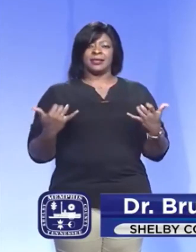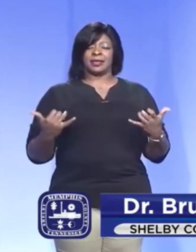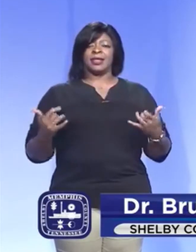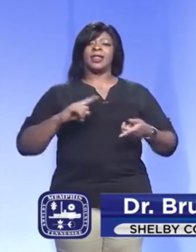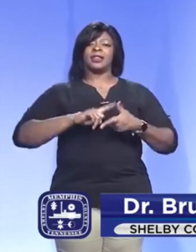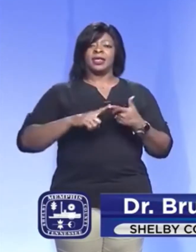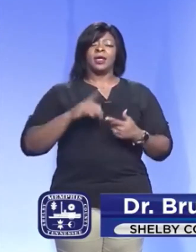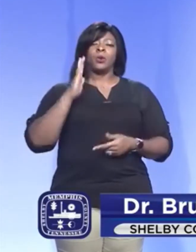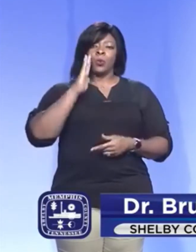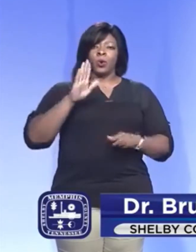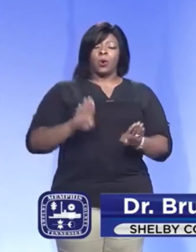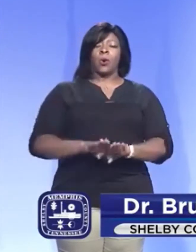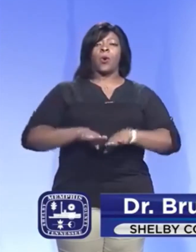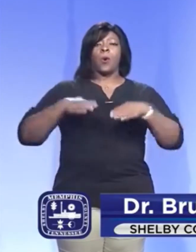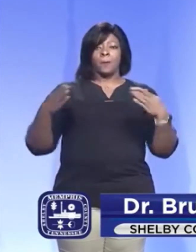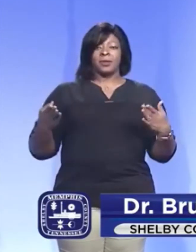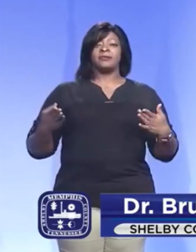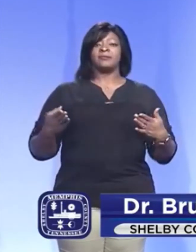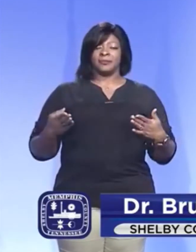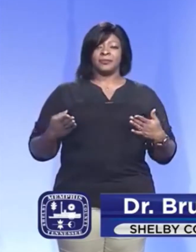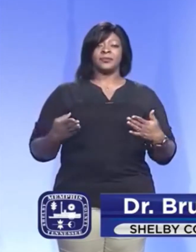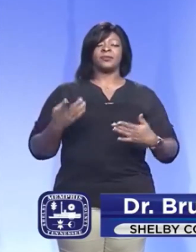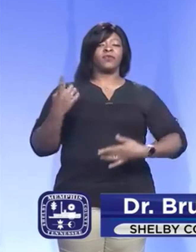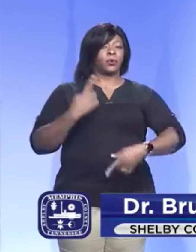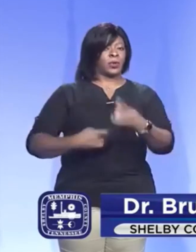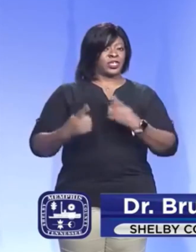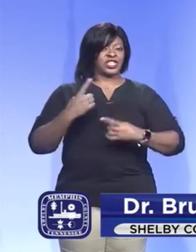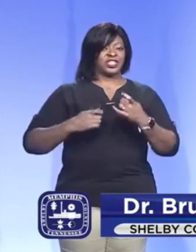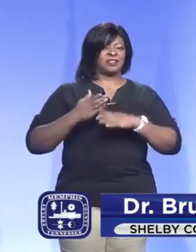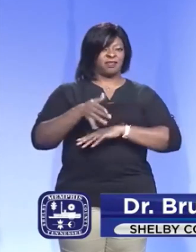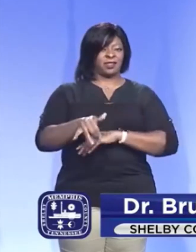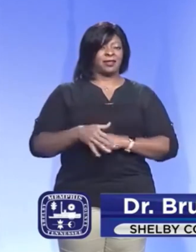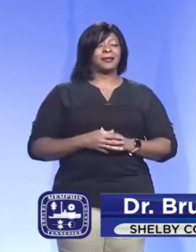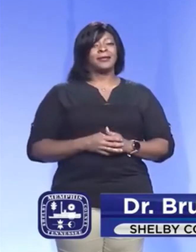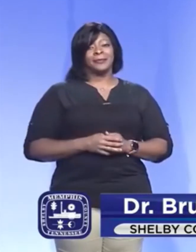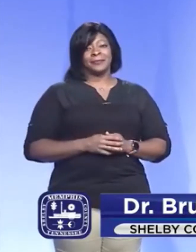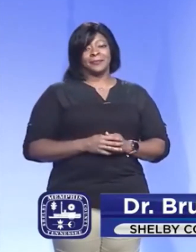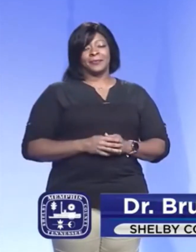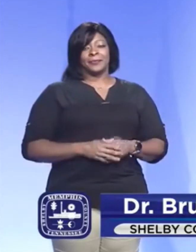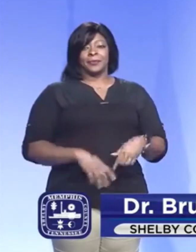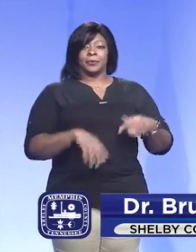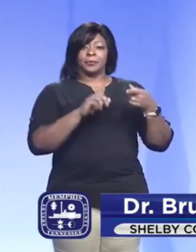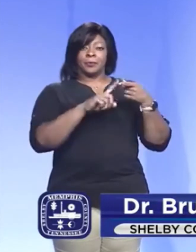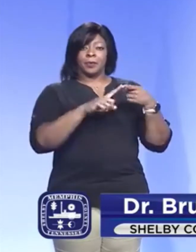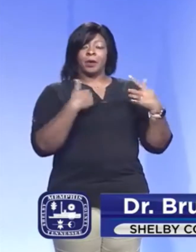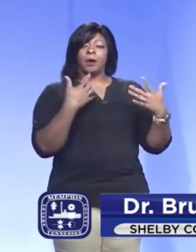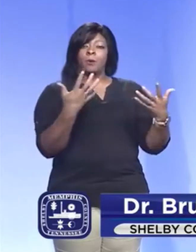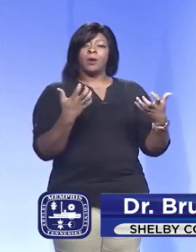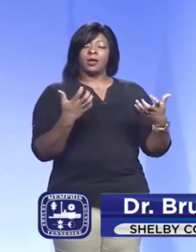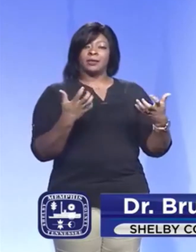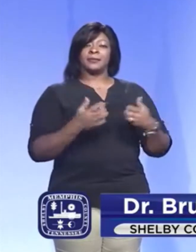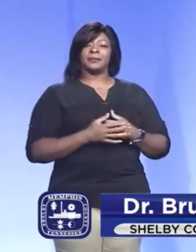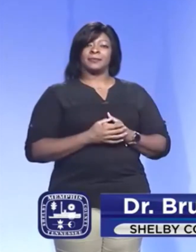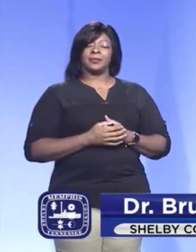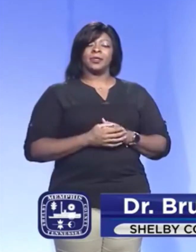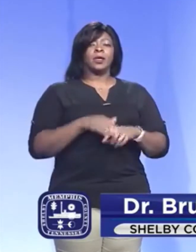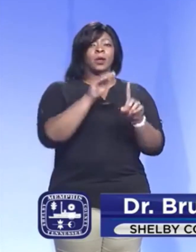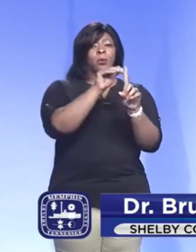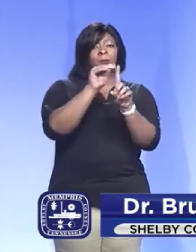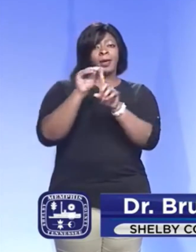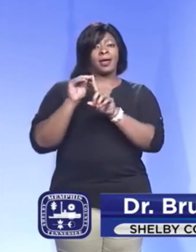we will open things up for questions. One thing I want to just